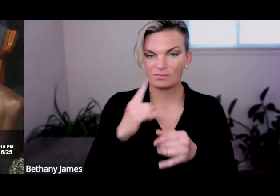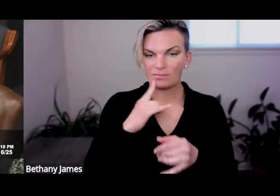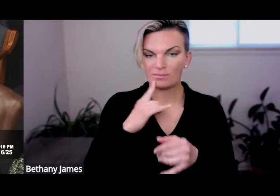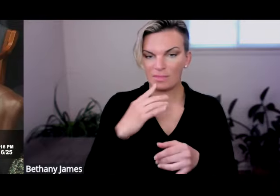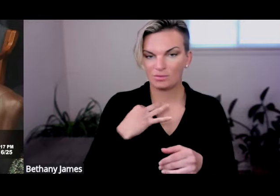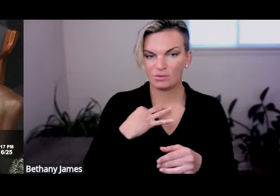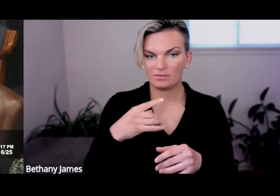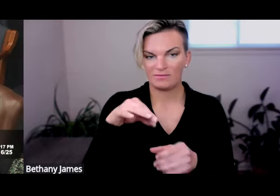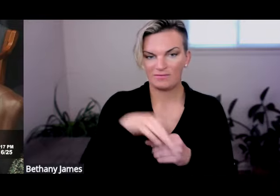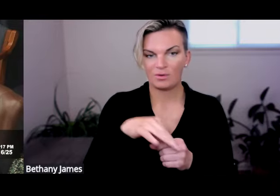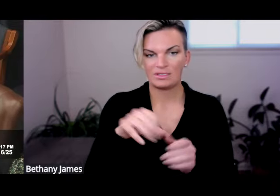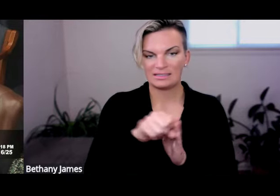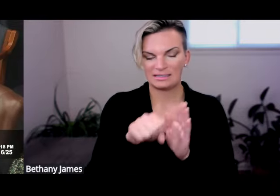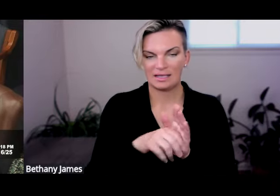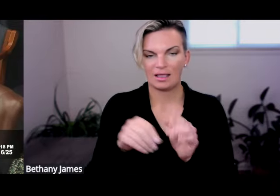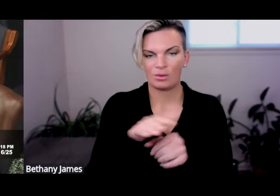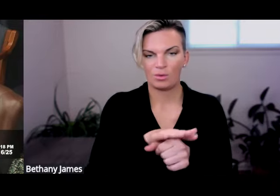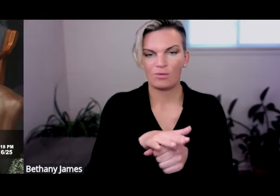federal elections.